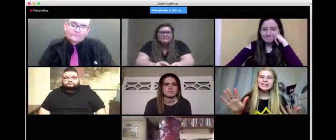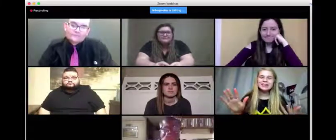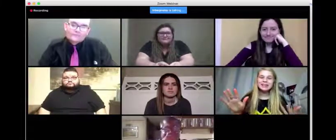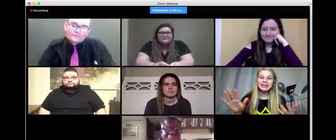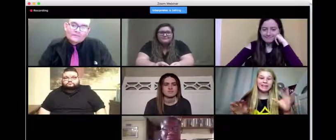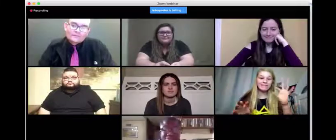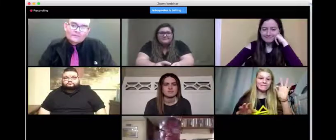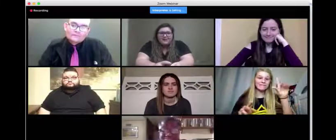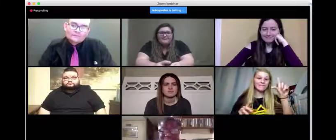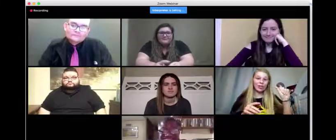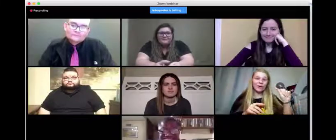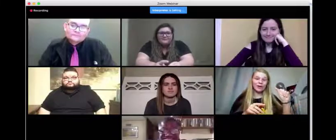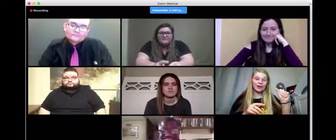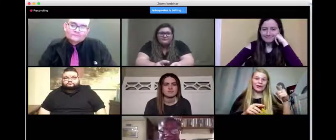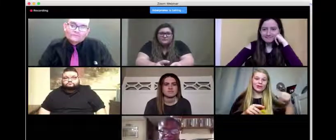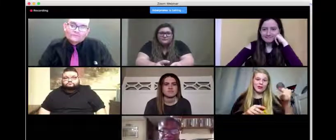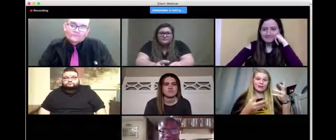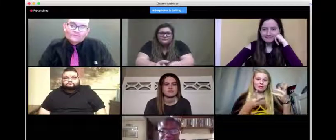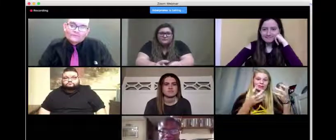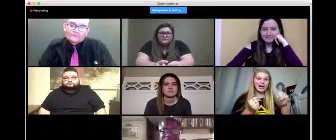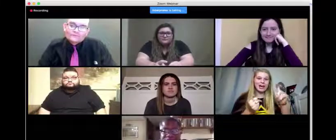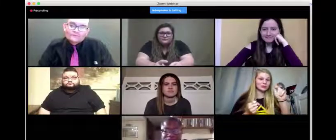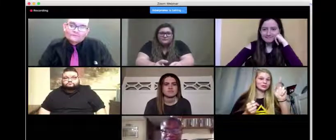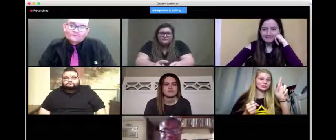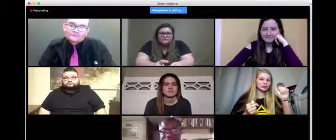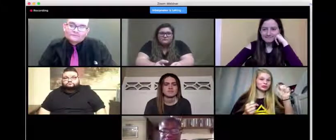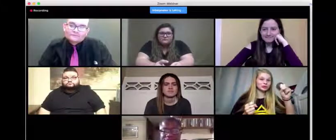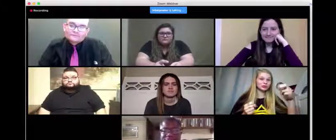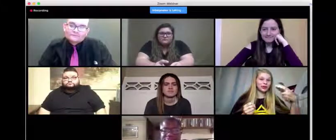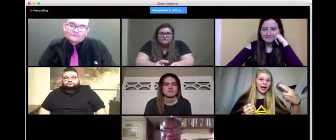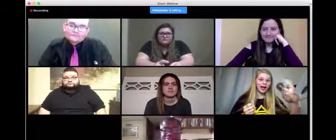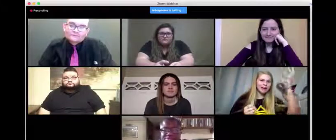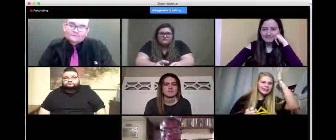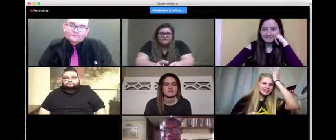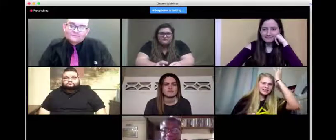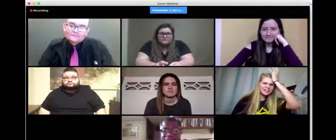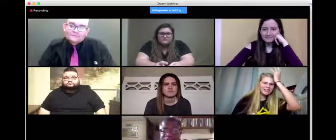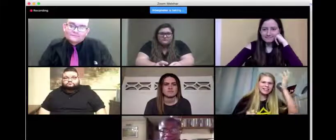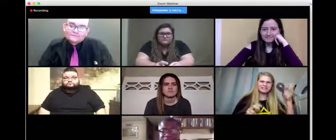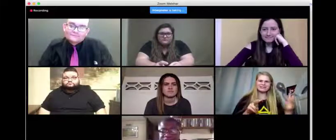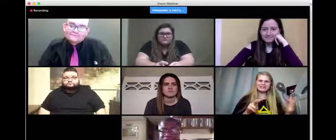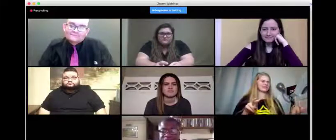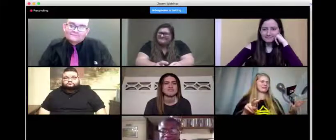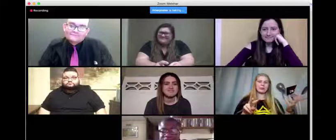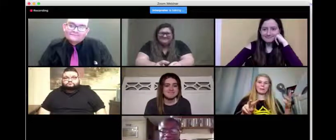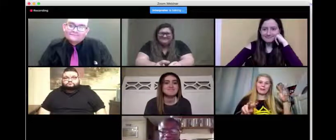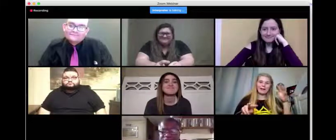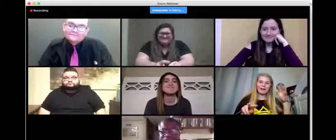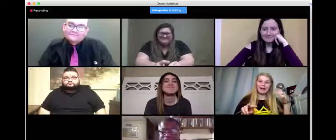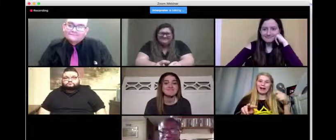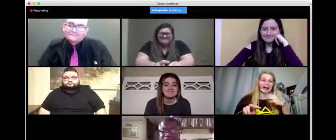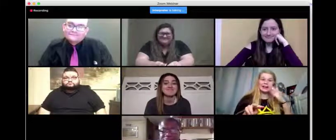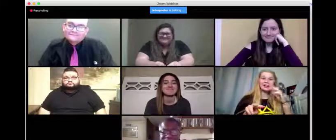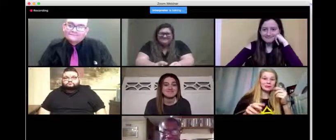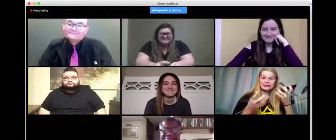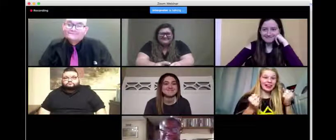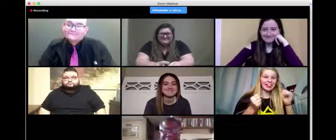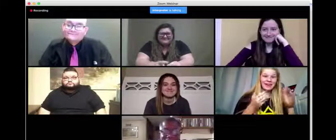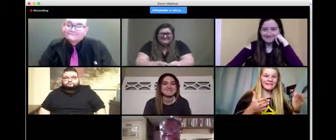sign trash like this, and I'm like, that's weird. I don't sign that way. I sign trash like this, like a bag, trash bag. So, but I would not